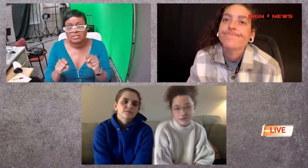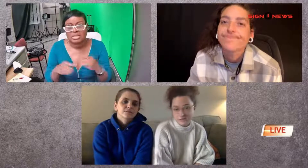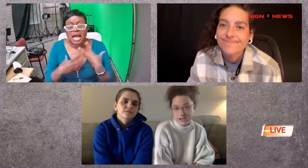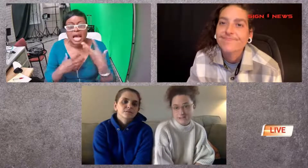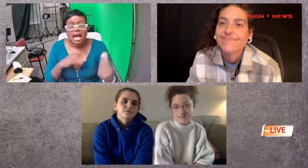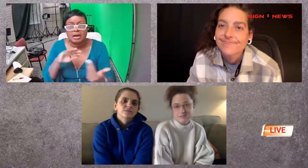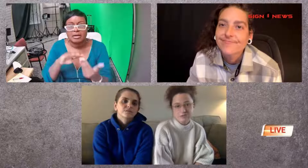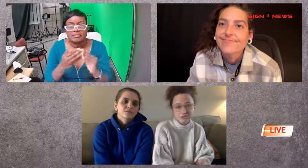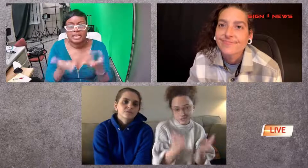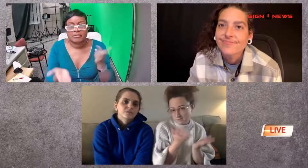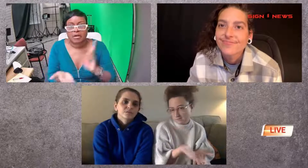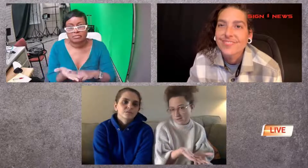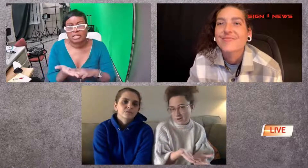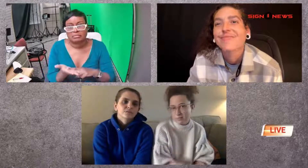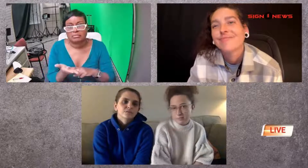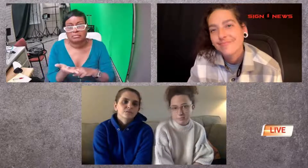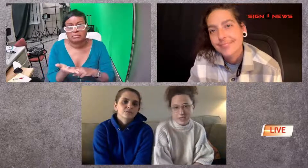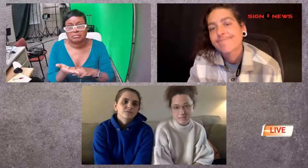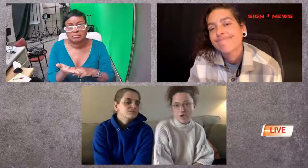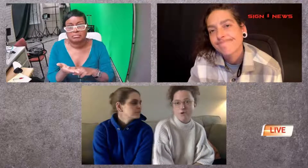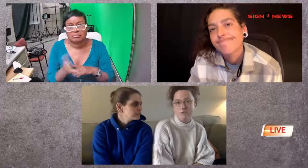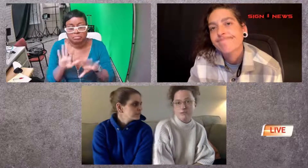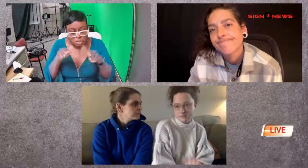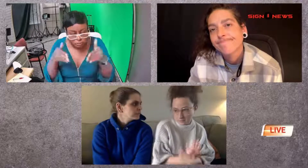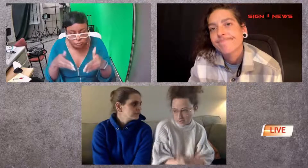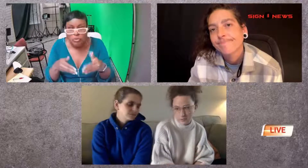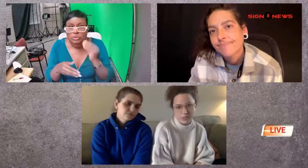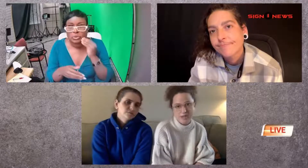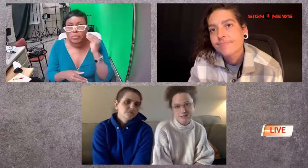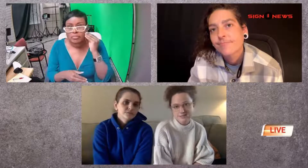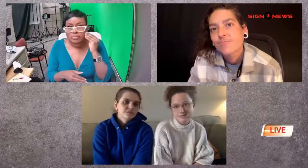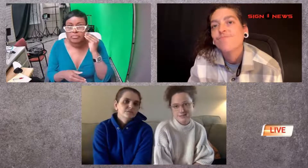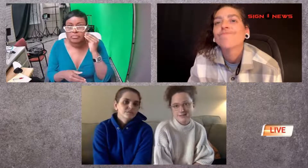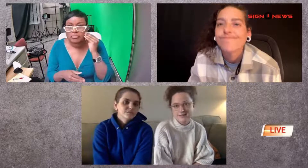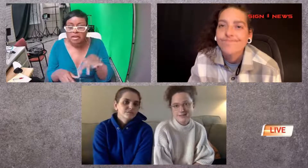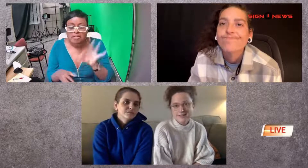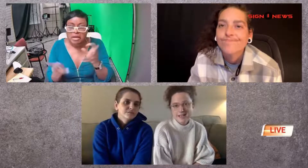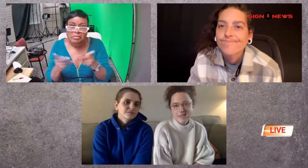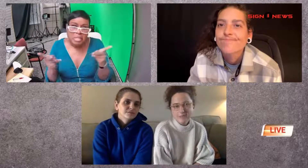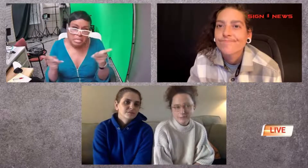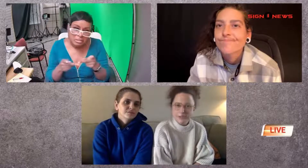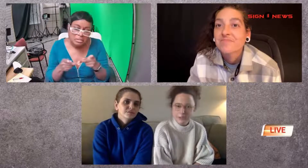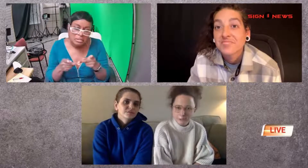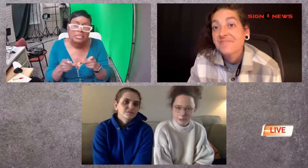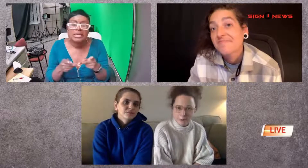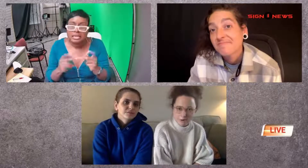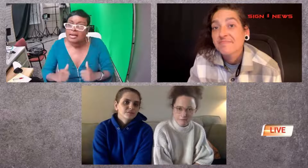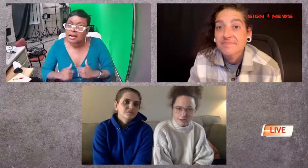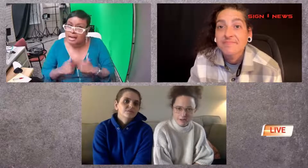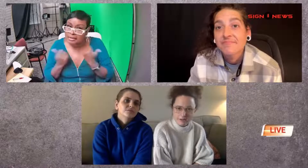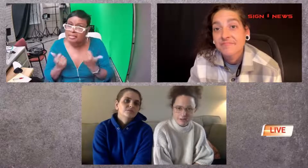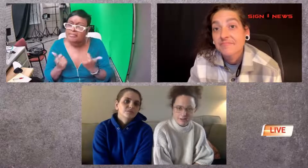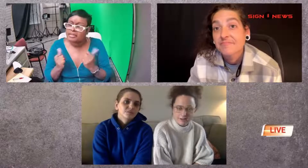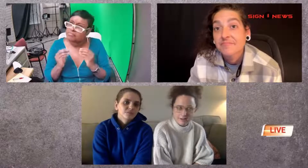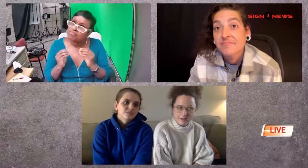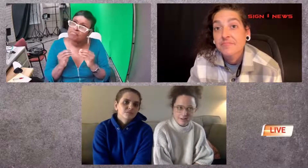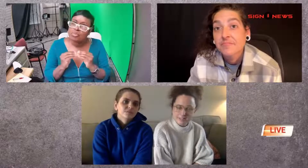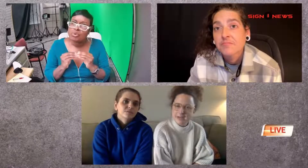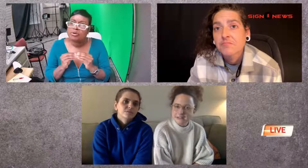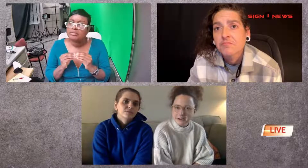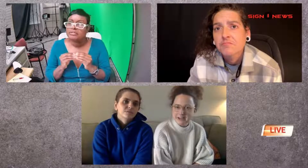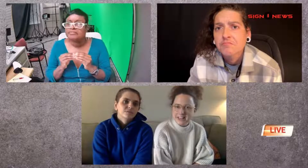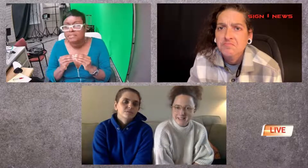town contracts and just kind of came home and got a place. And I'm living a little bit more of